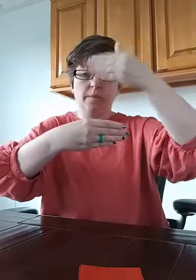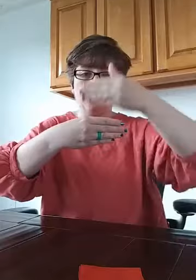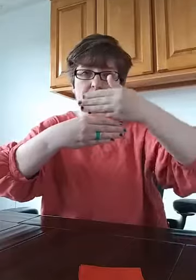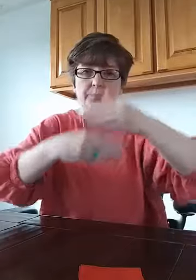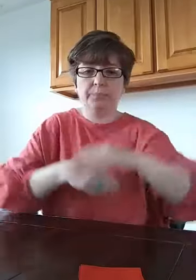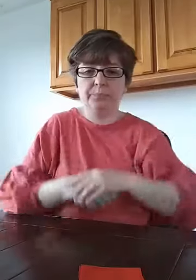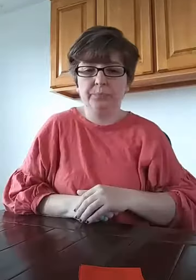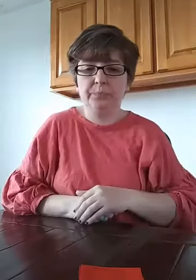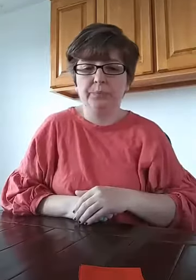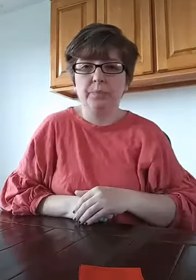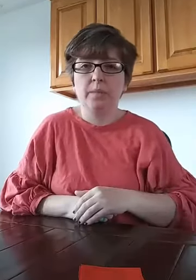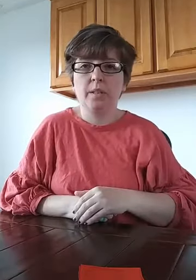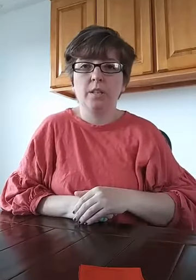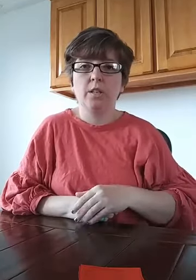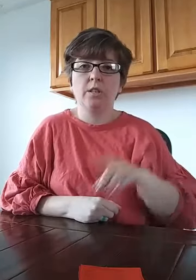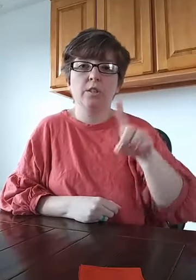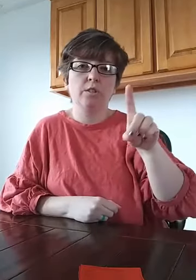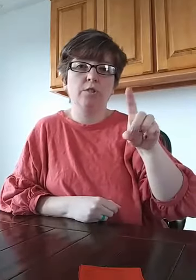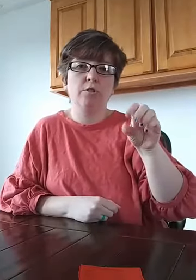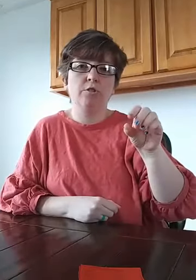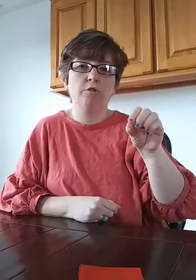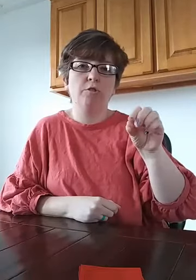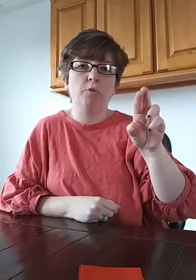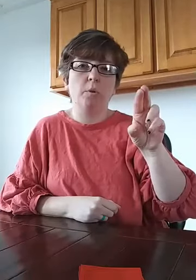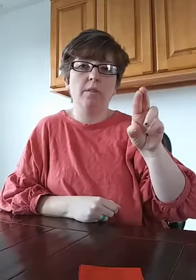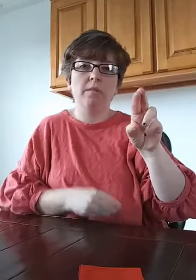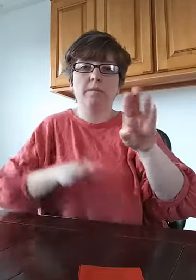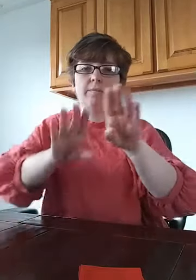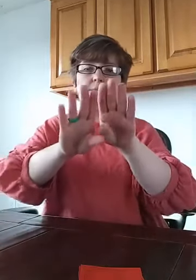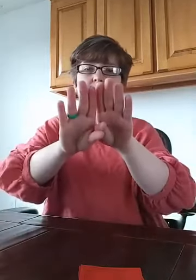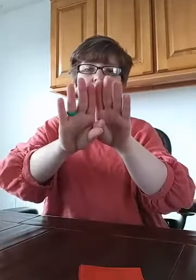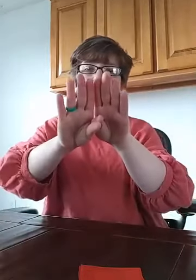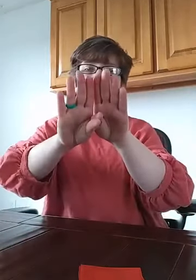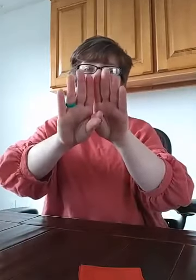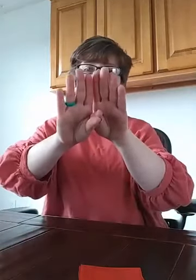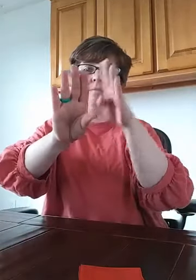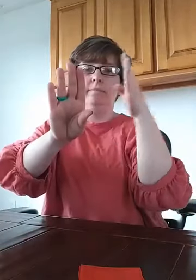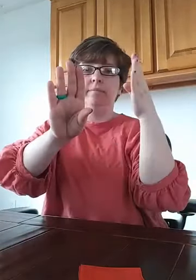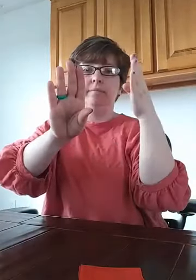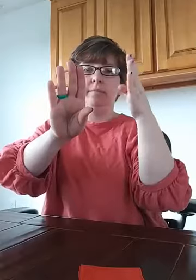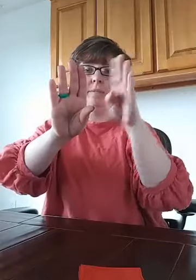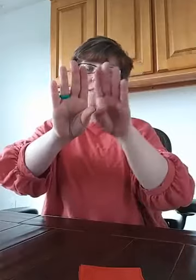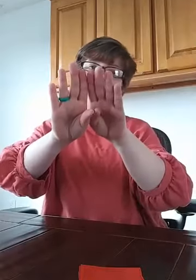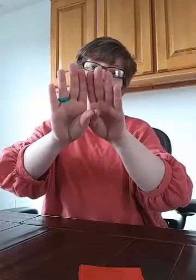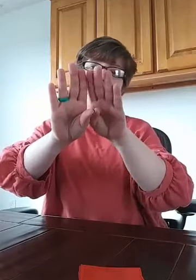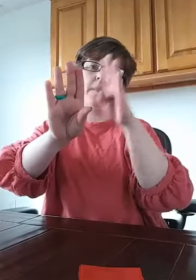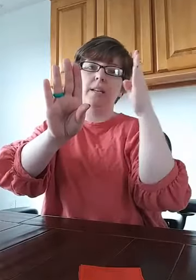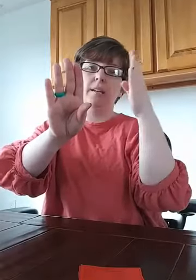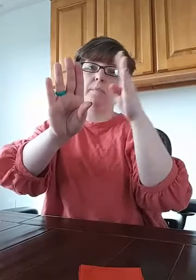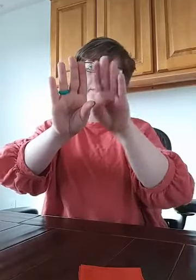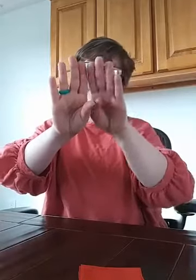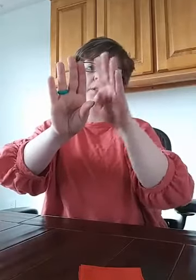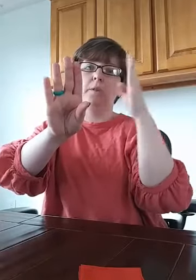door same thing opening a door